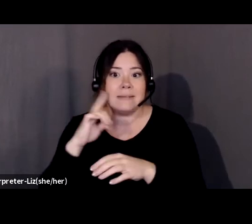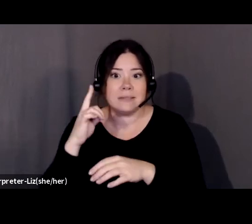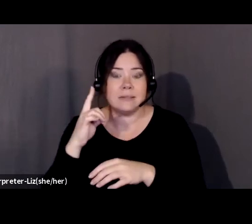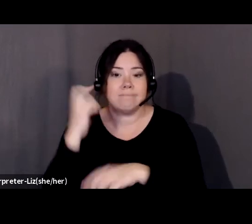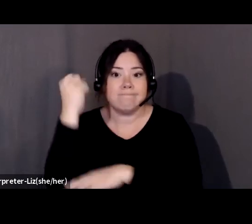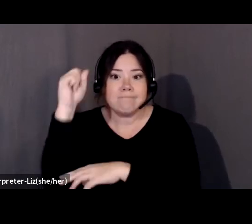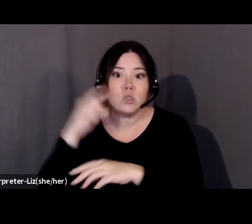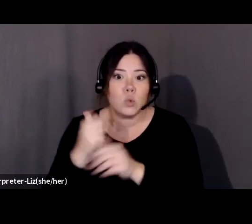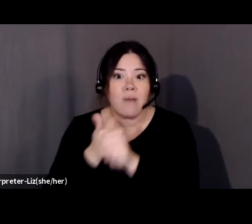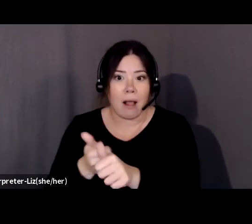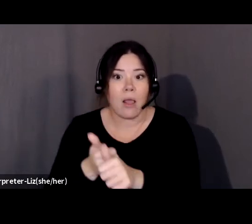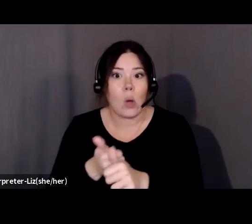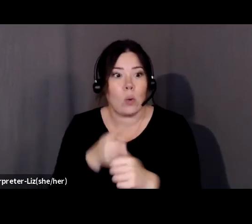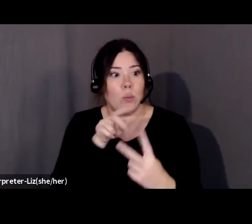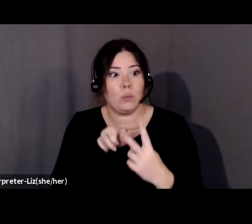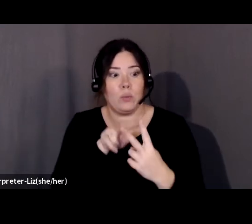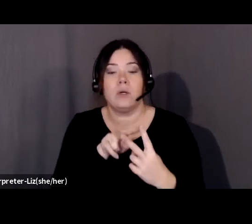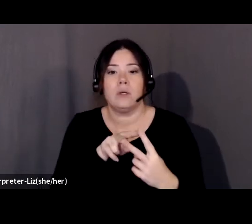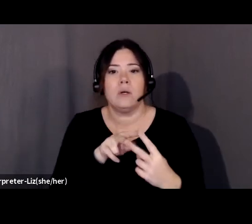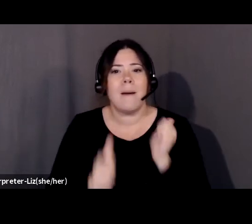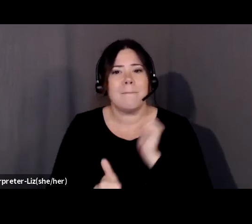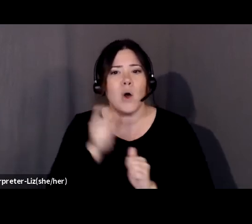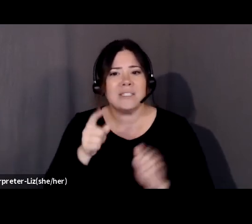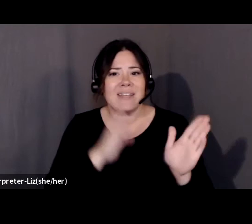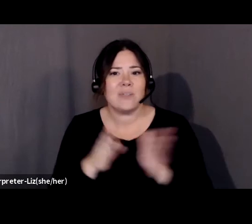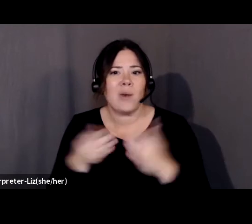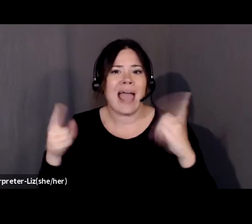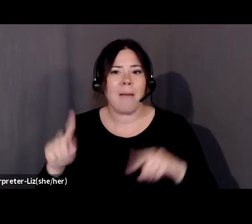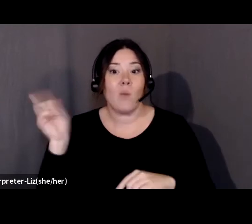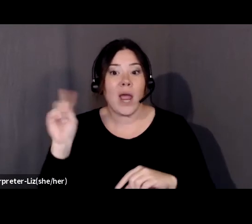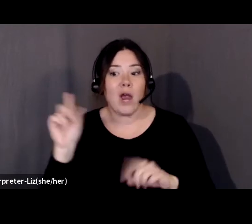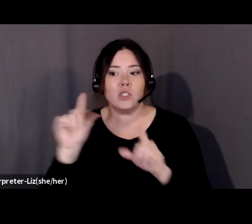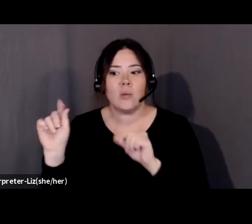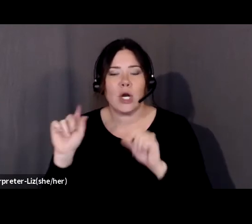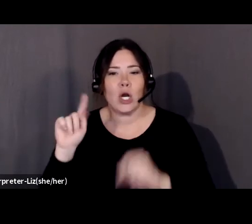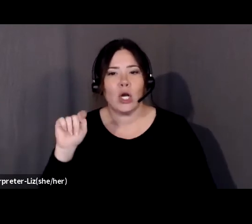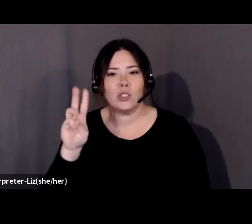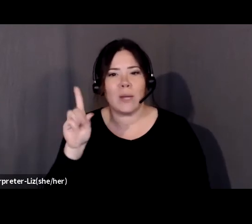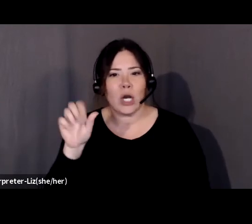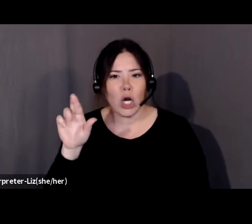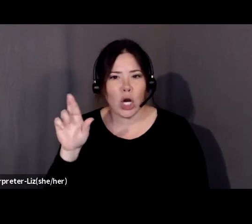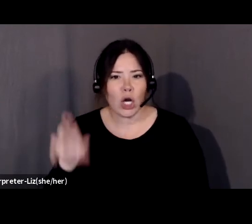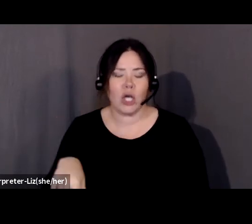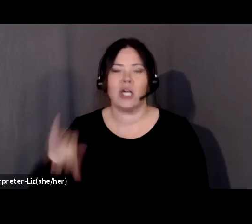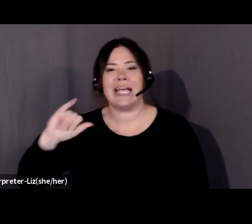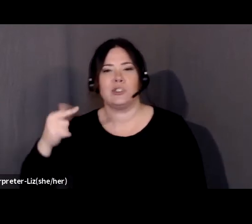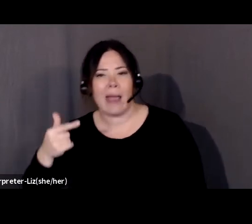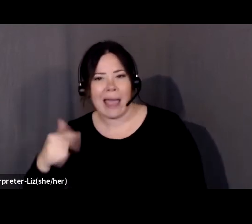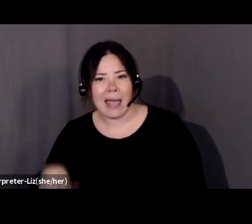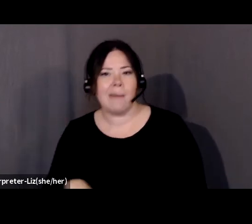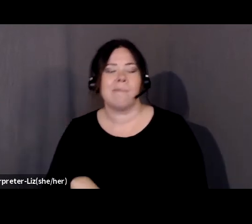them may be on Facebook, but most of this organizing happens on Twitter and Instagram now. Very